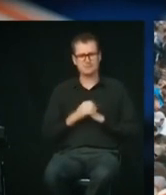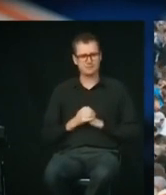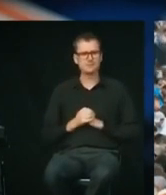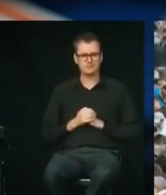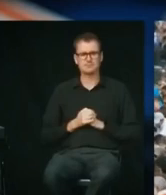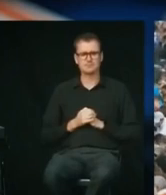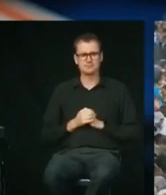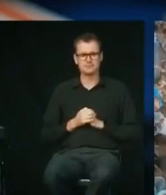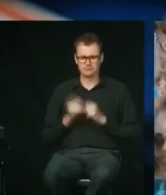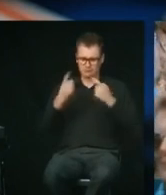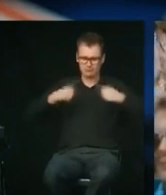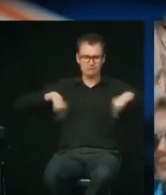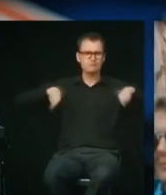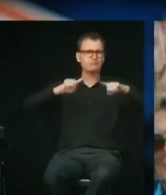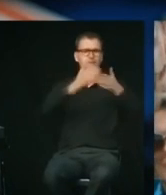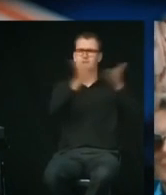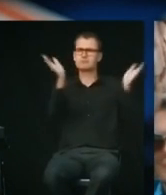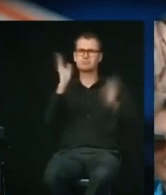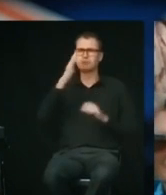We have to change our attitude.